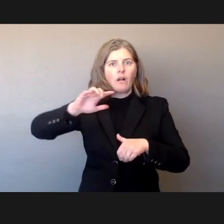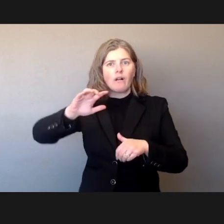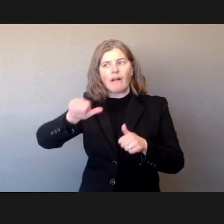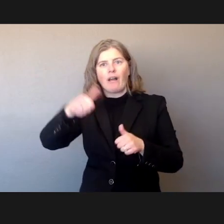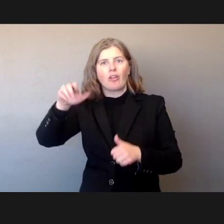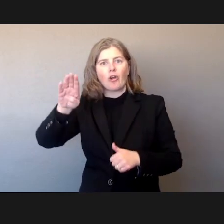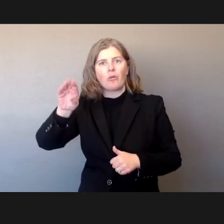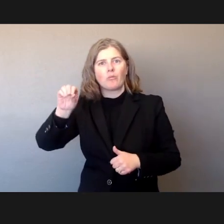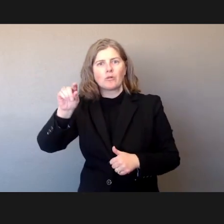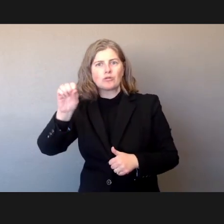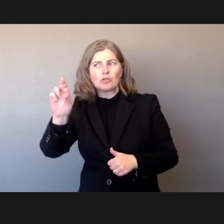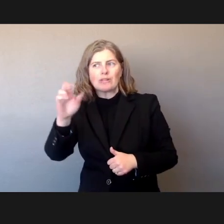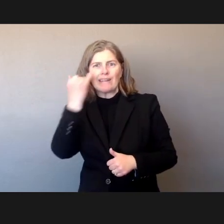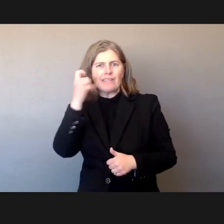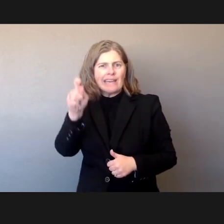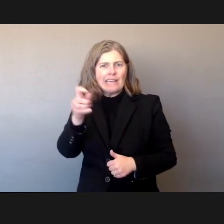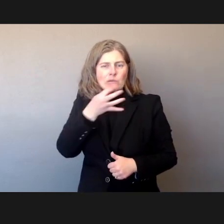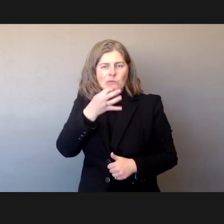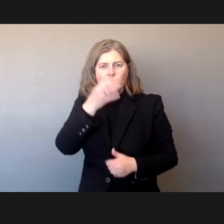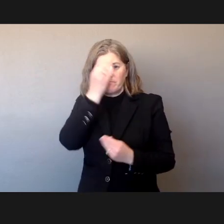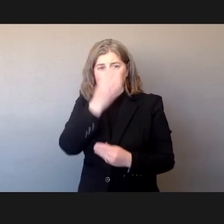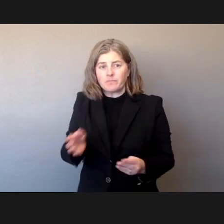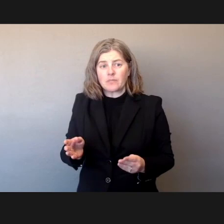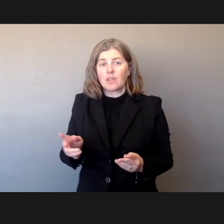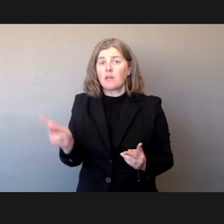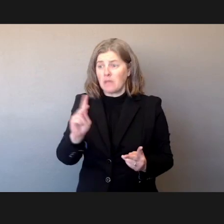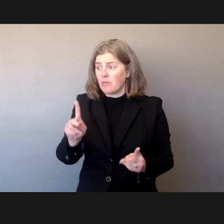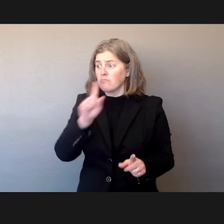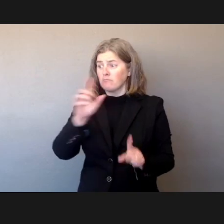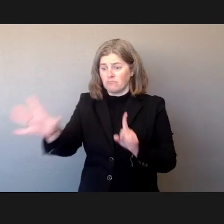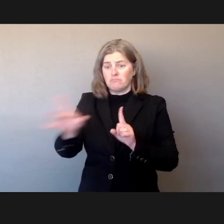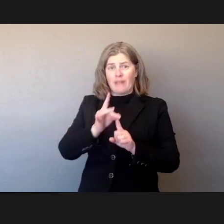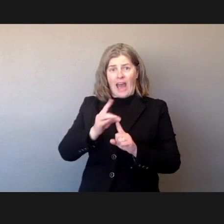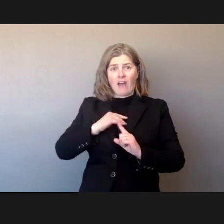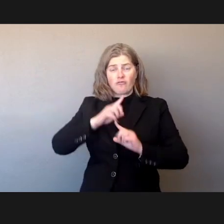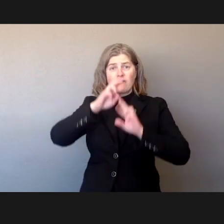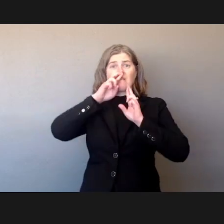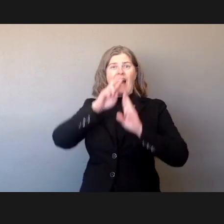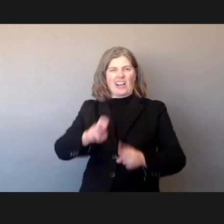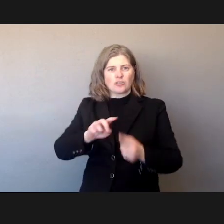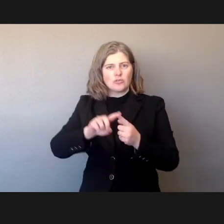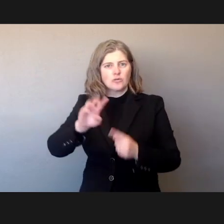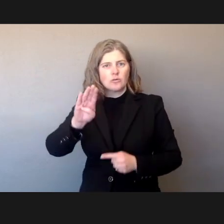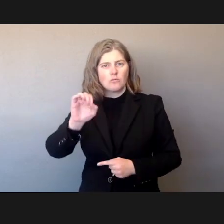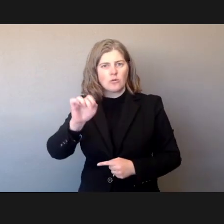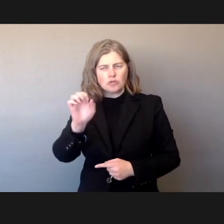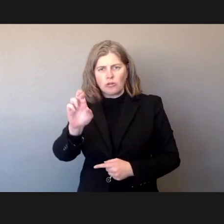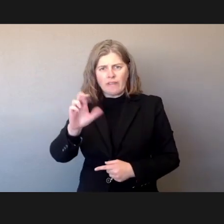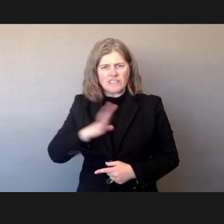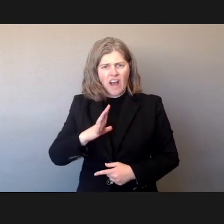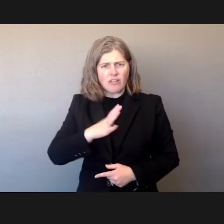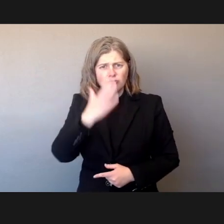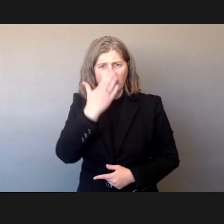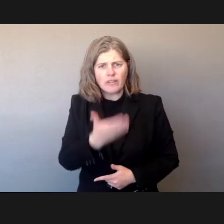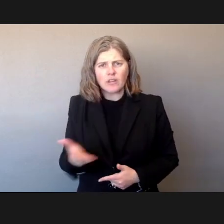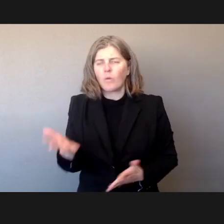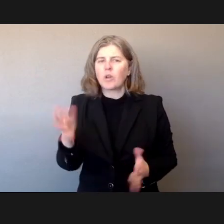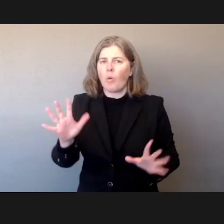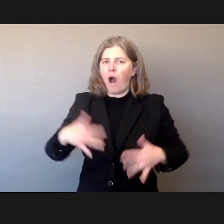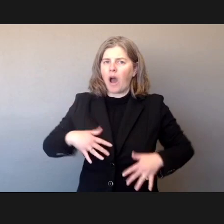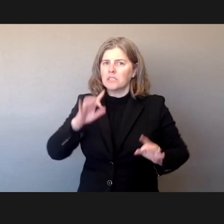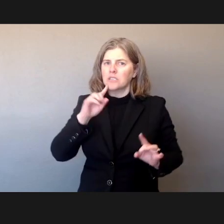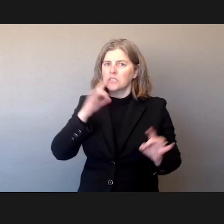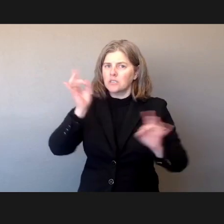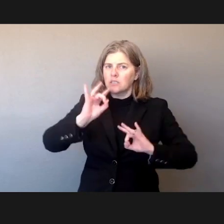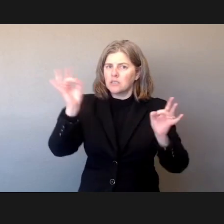needed soon. People do get reactions to the boosters, and that's a good thing. We don't want people to have serious